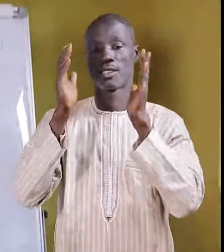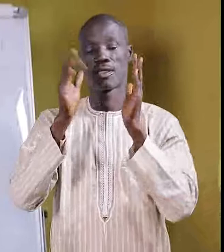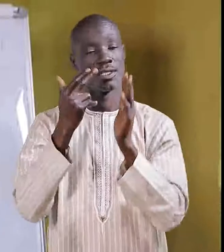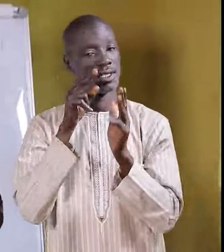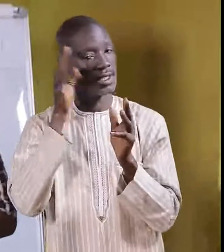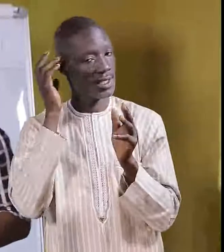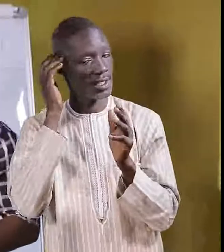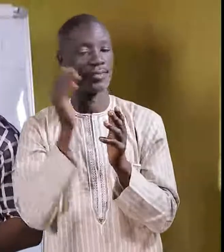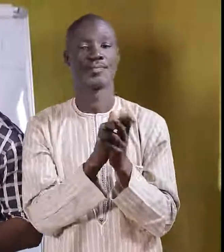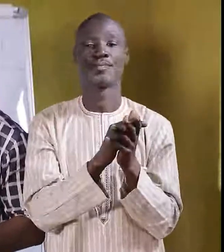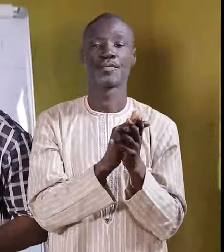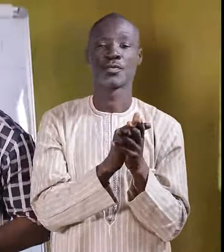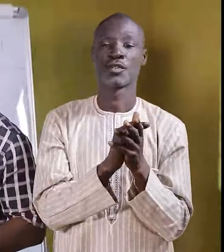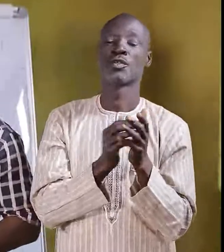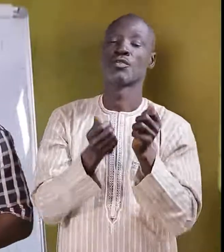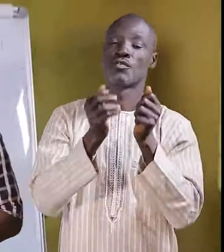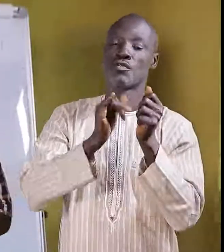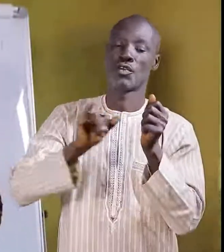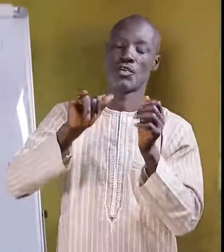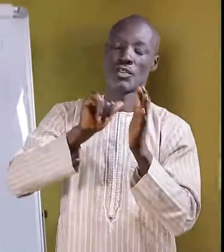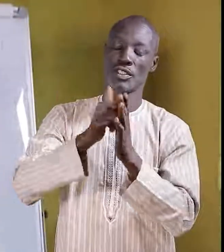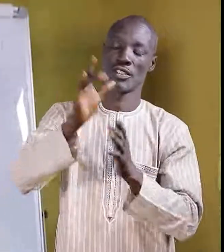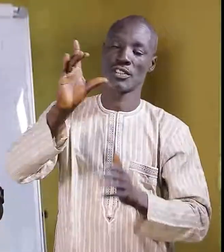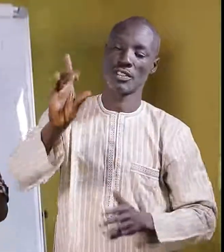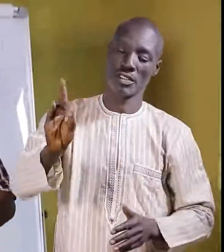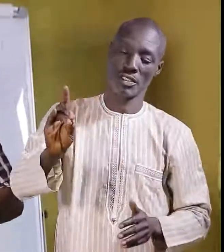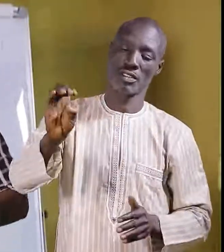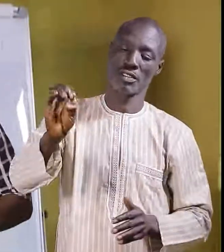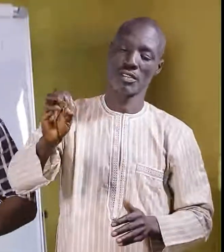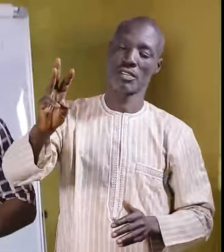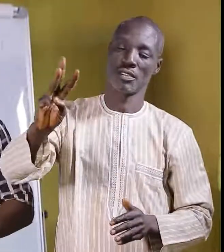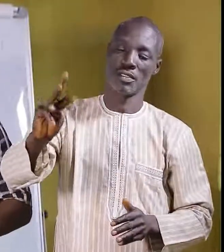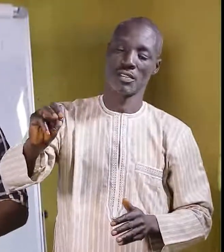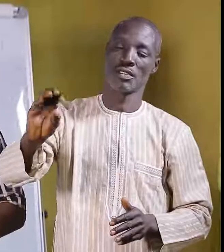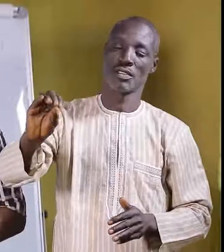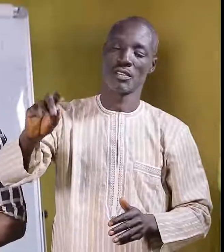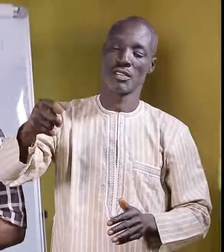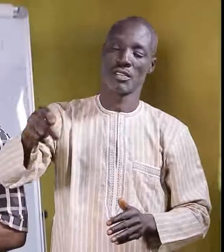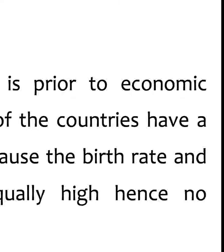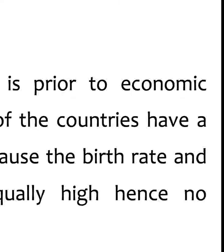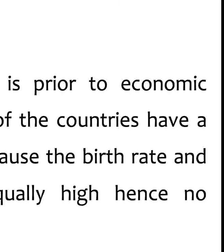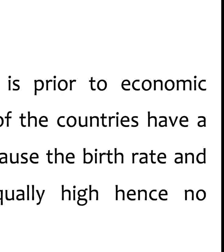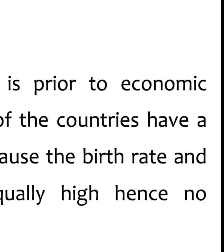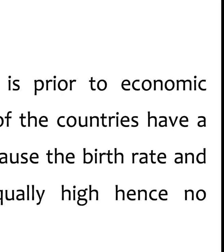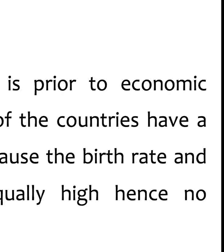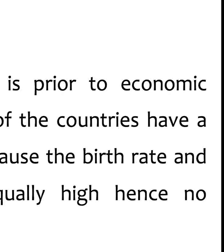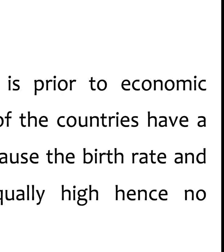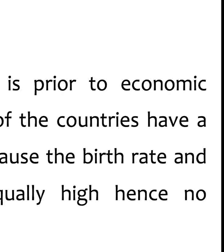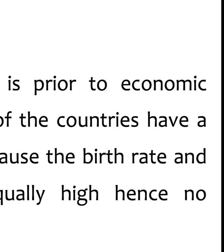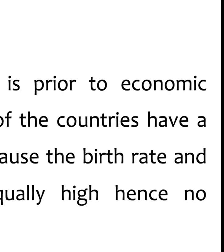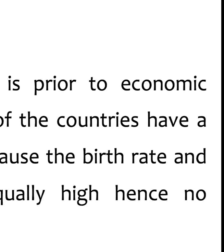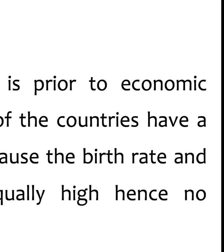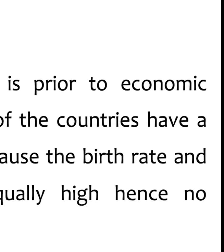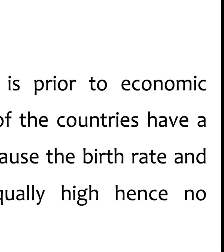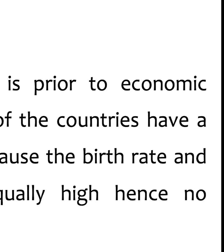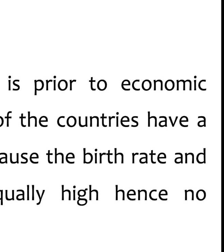ears with your jotter. Let us follow this demographic transition theory and see what it is talking about. Stage 1.